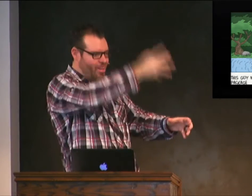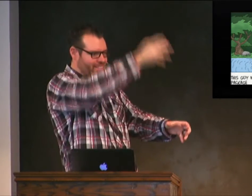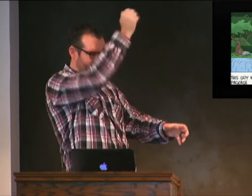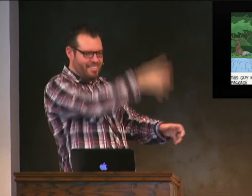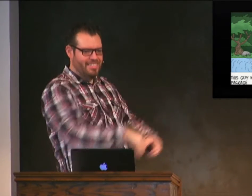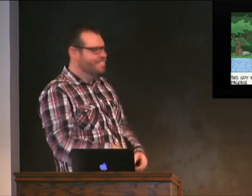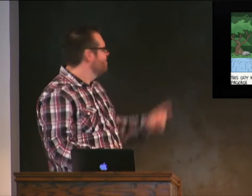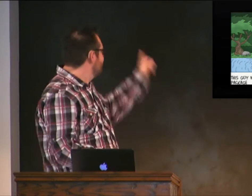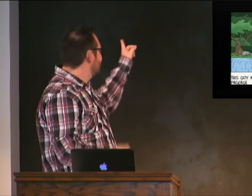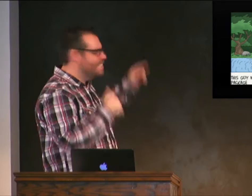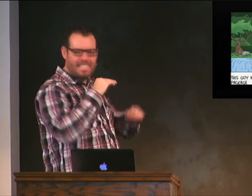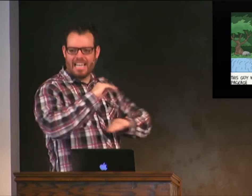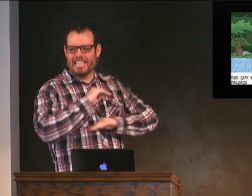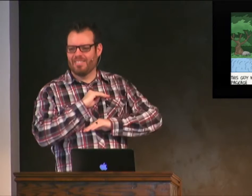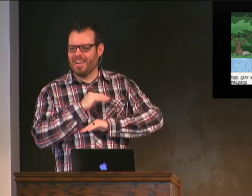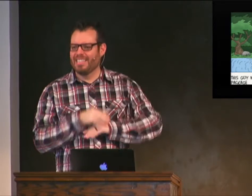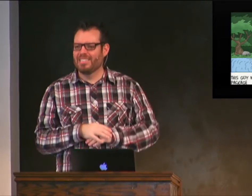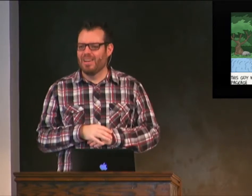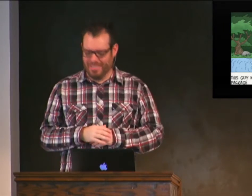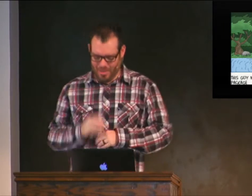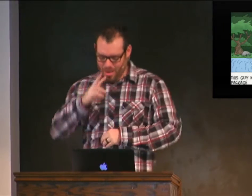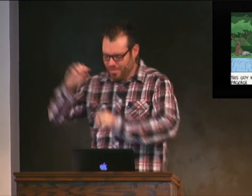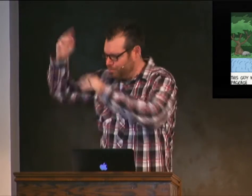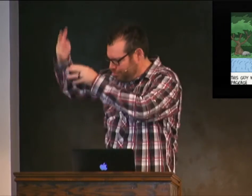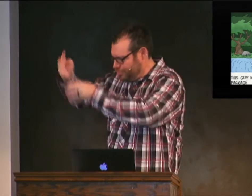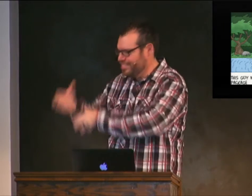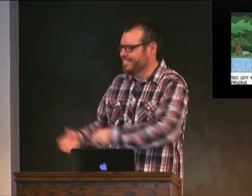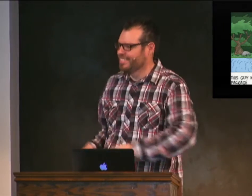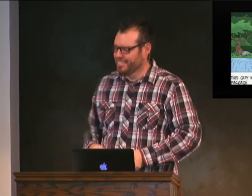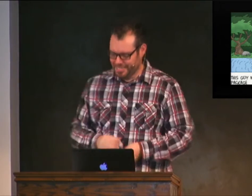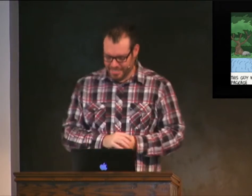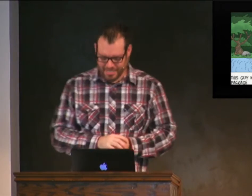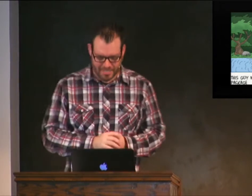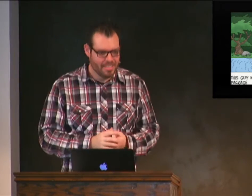The waterfall. Not satisfied, so the waterfall.